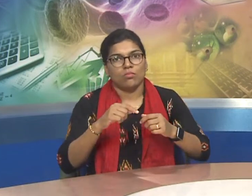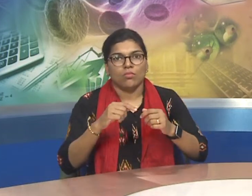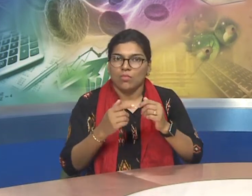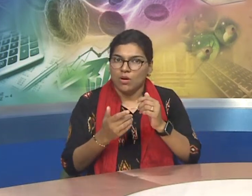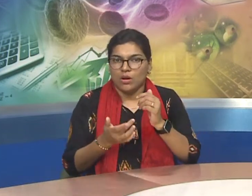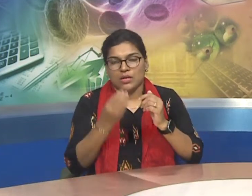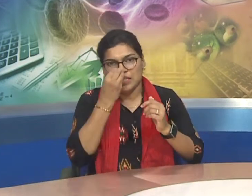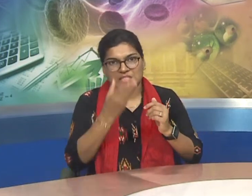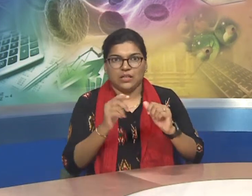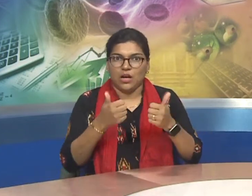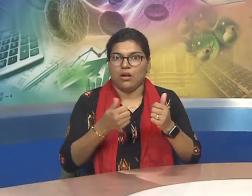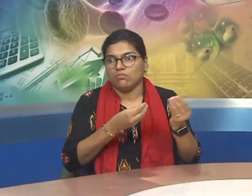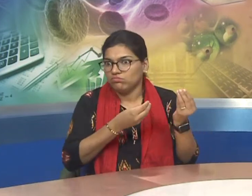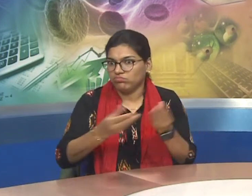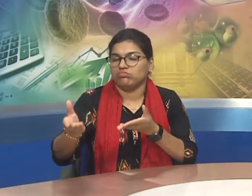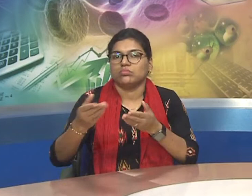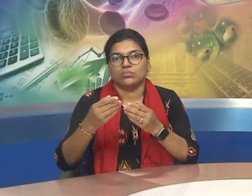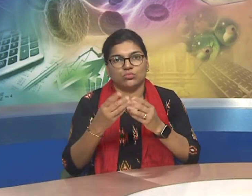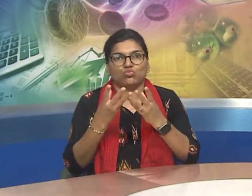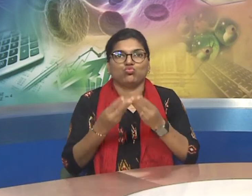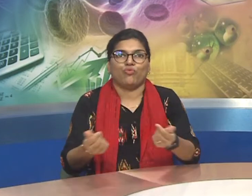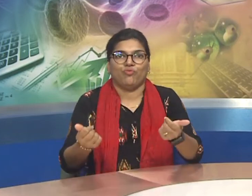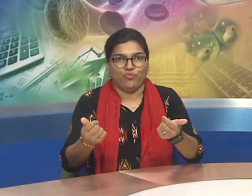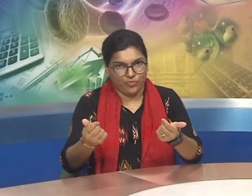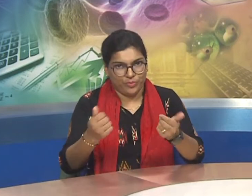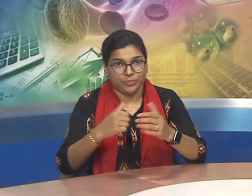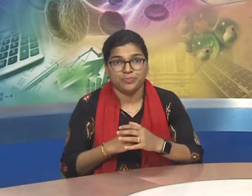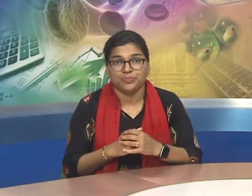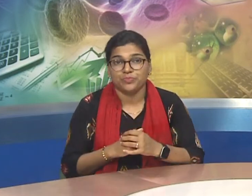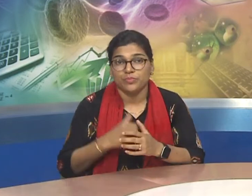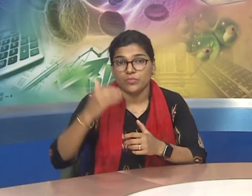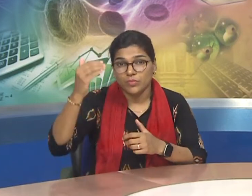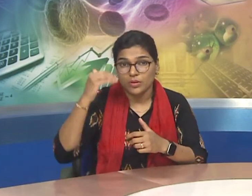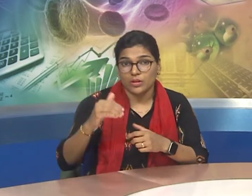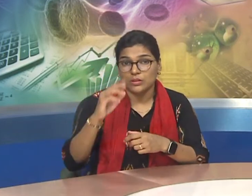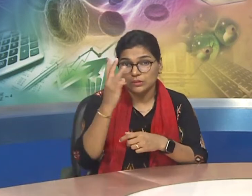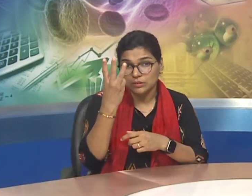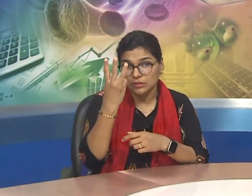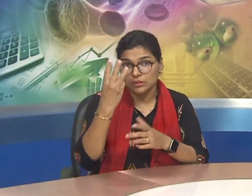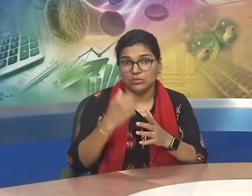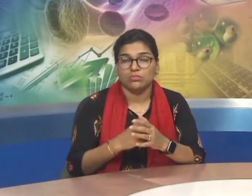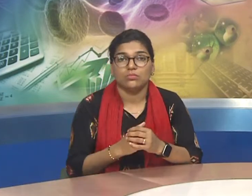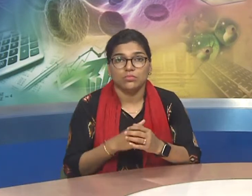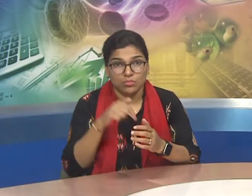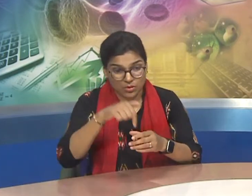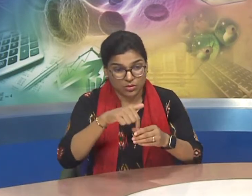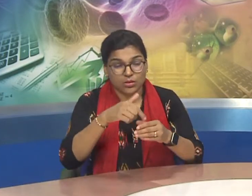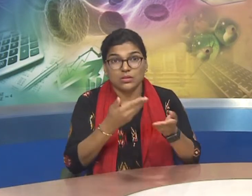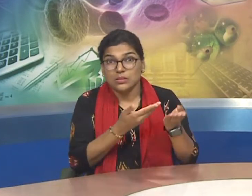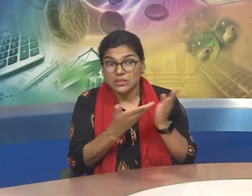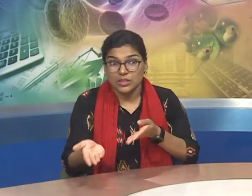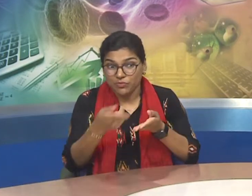So, automated services help solve the queries of users. Point number